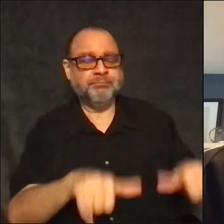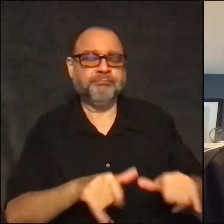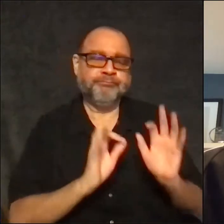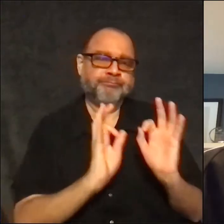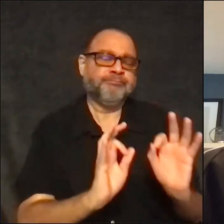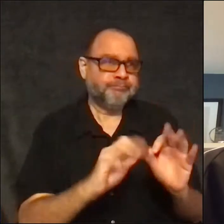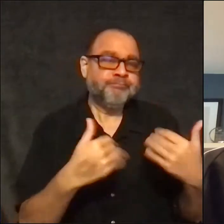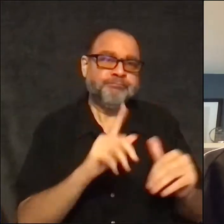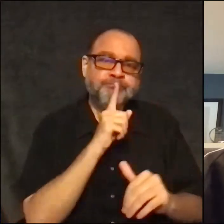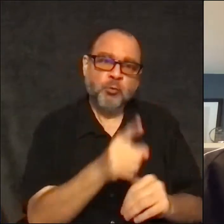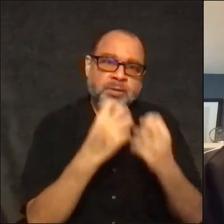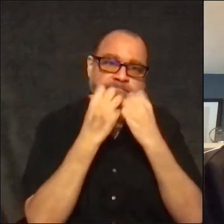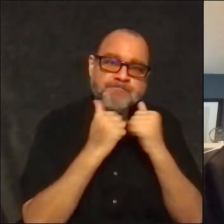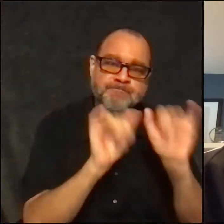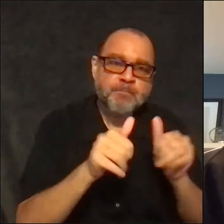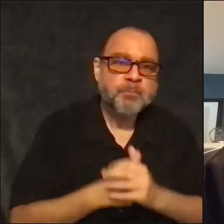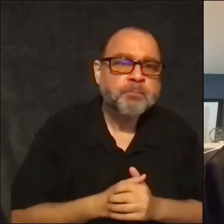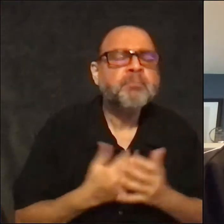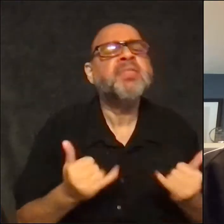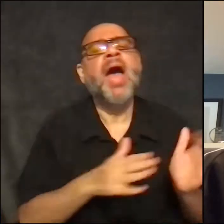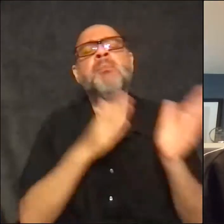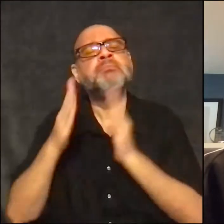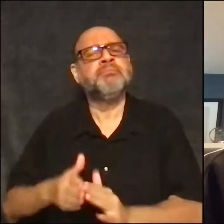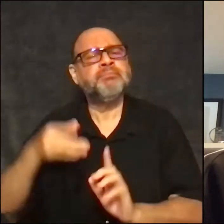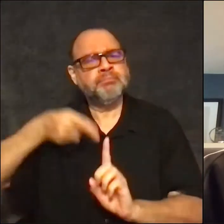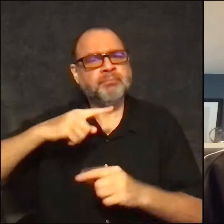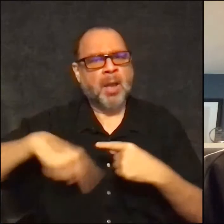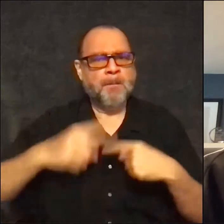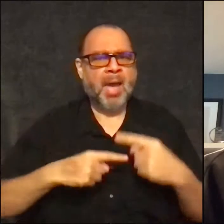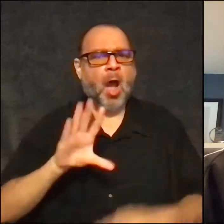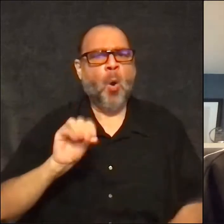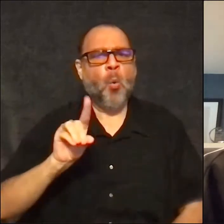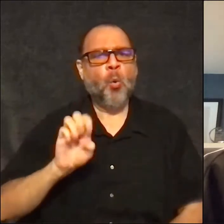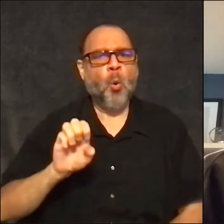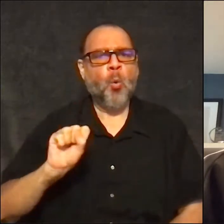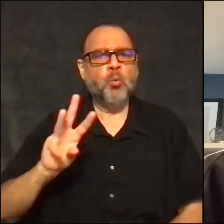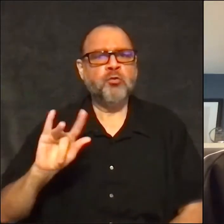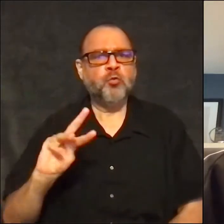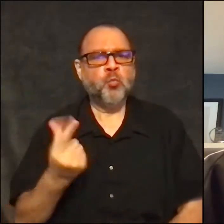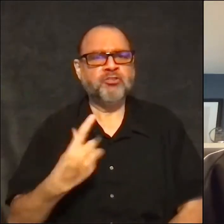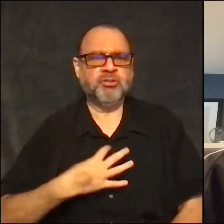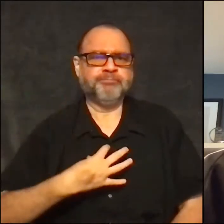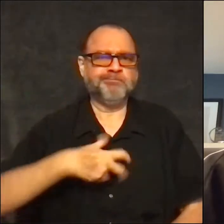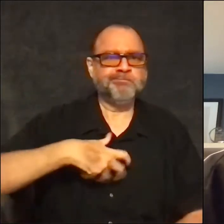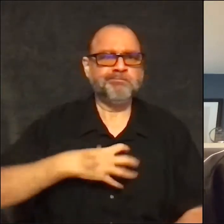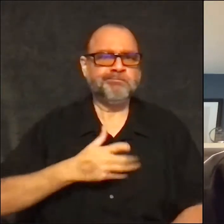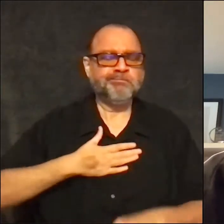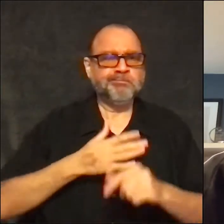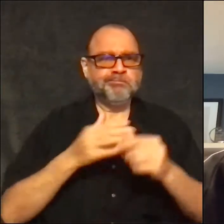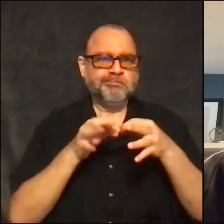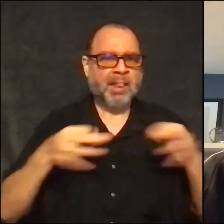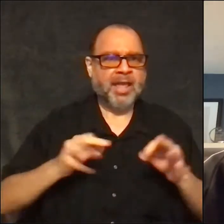And, a couple years ago, before George Floyd was murdered, and, we Black folks got